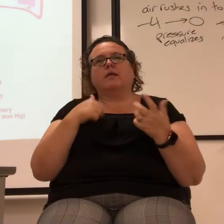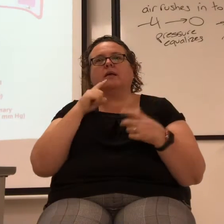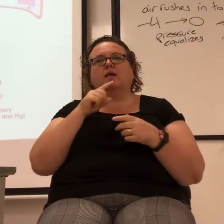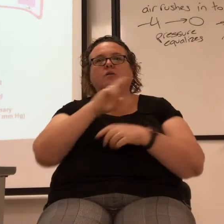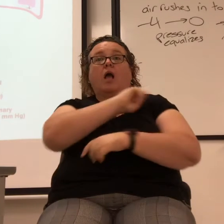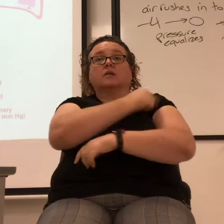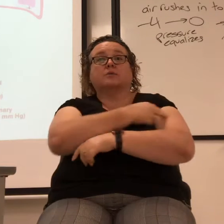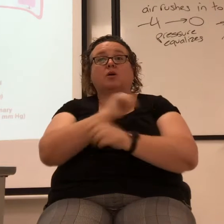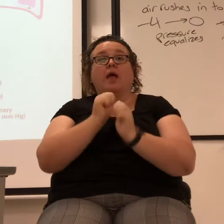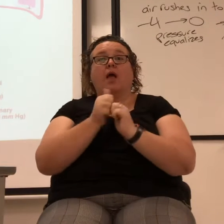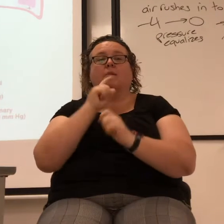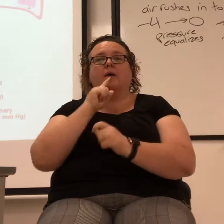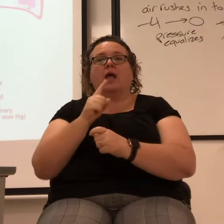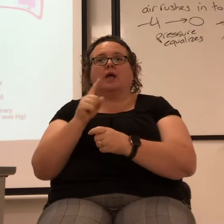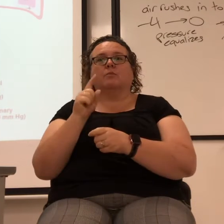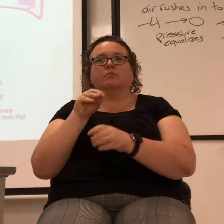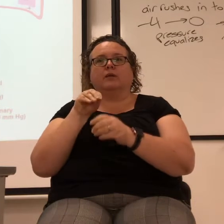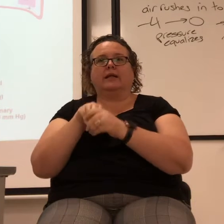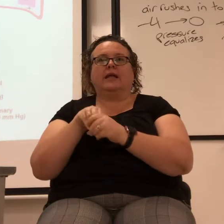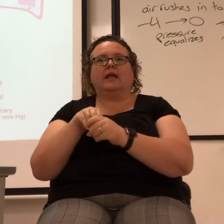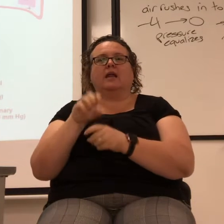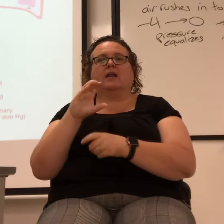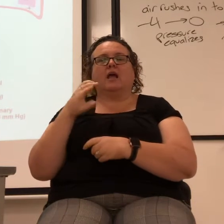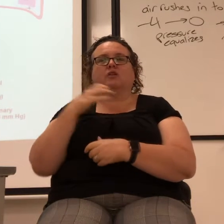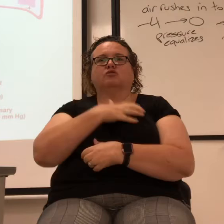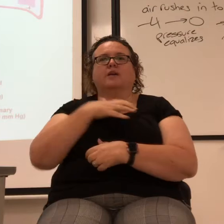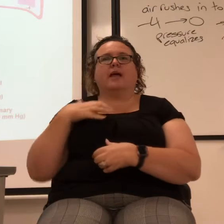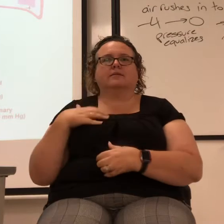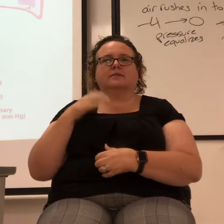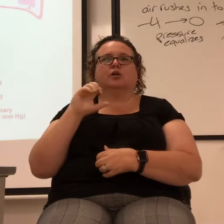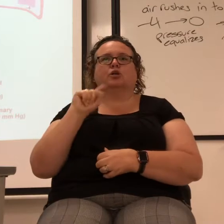insertion of a chest tube.